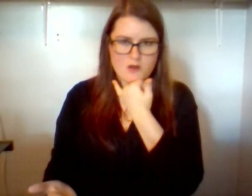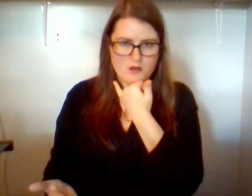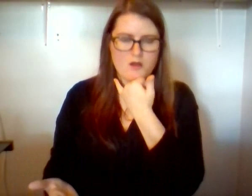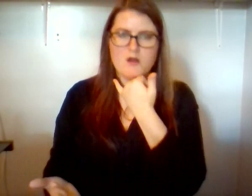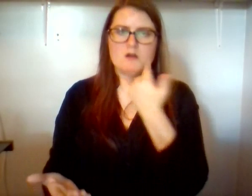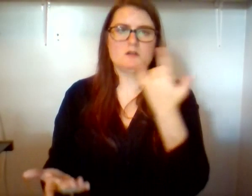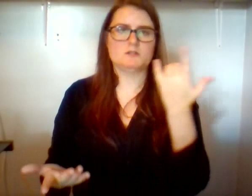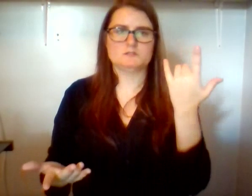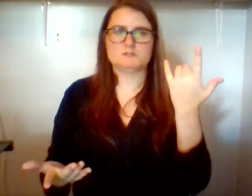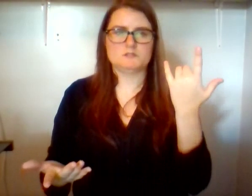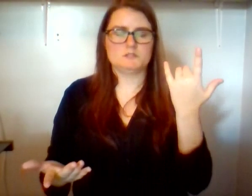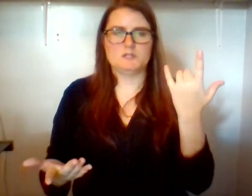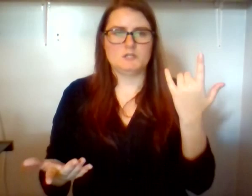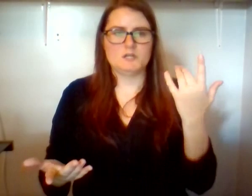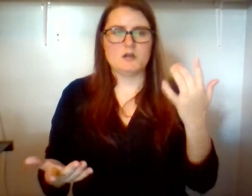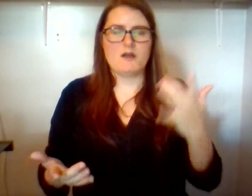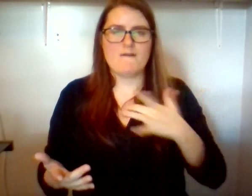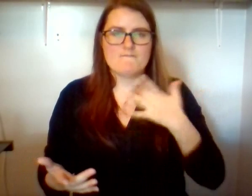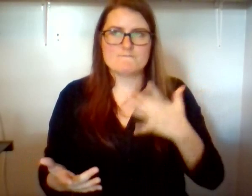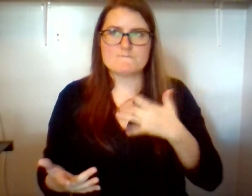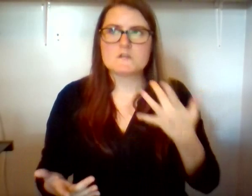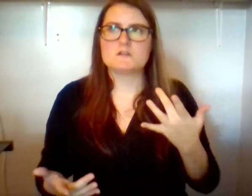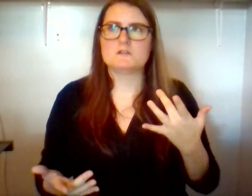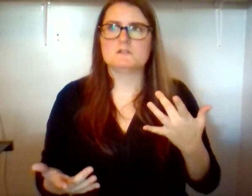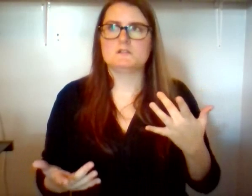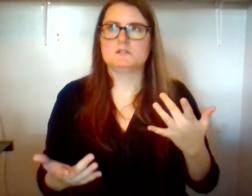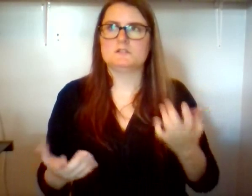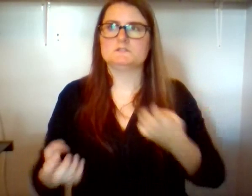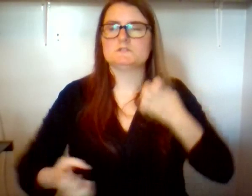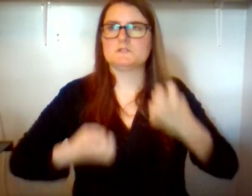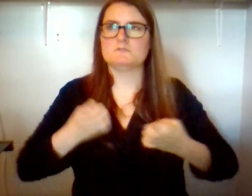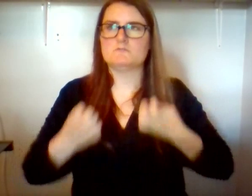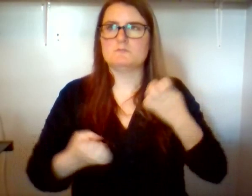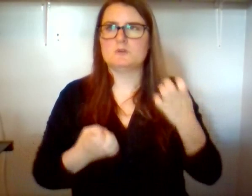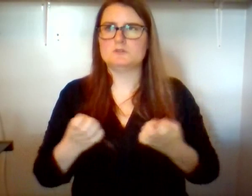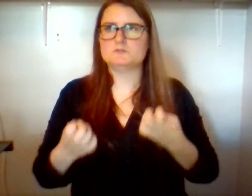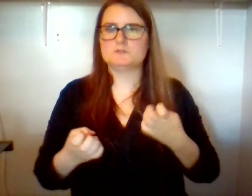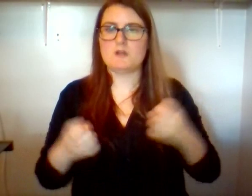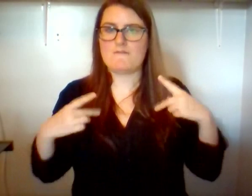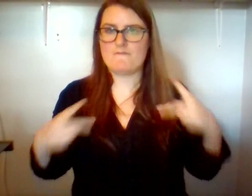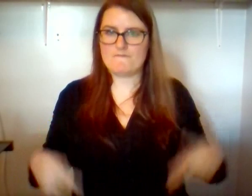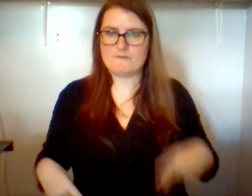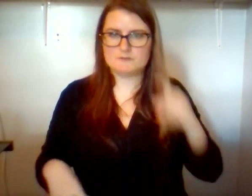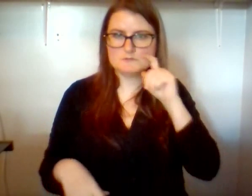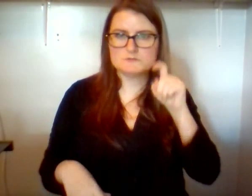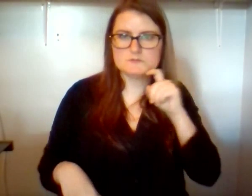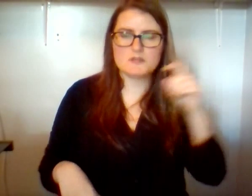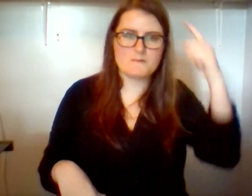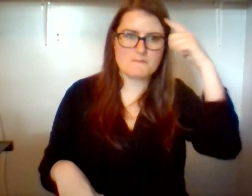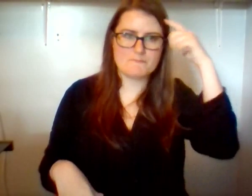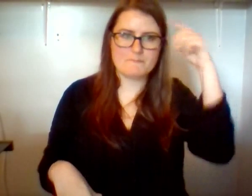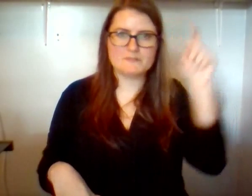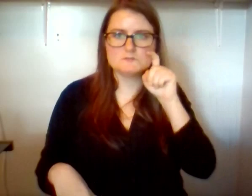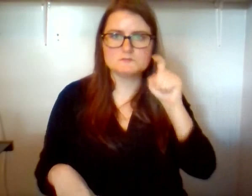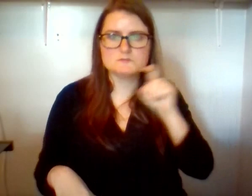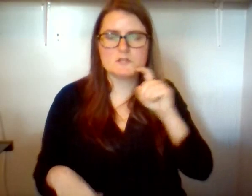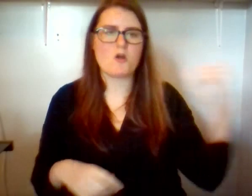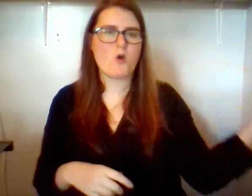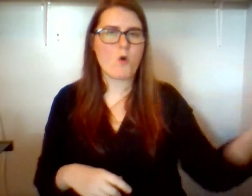You're supposed to have mental sex in marriage as well as physical sex in marriage. So those are the first